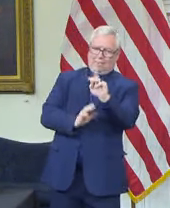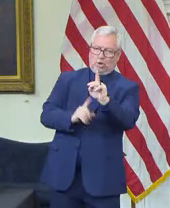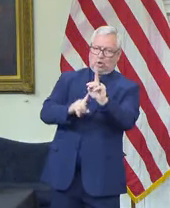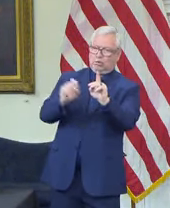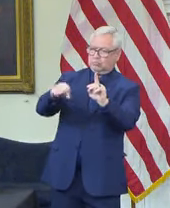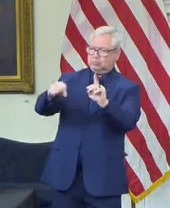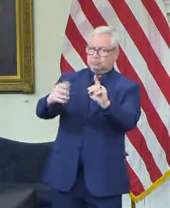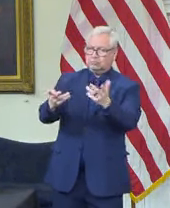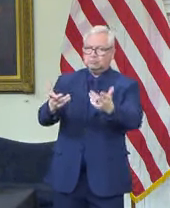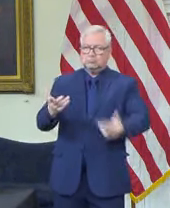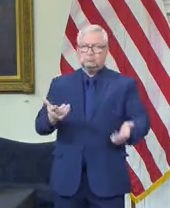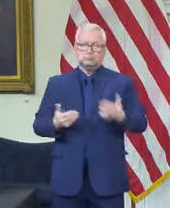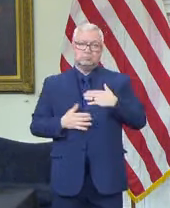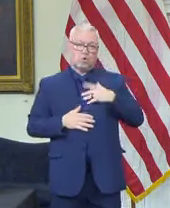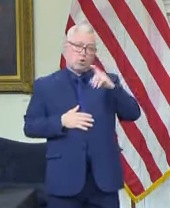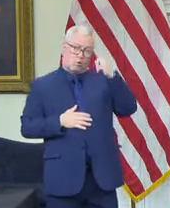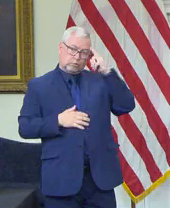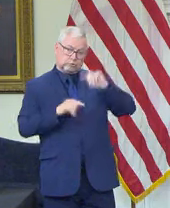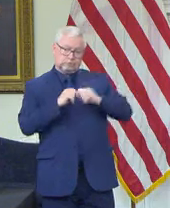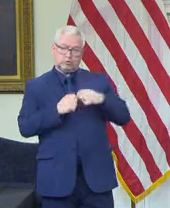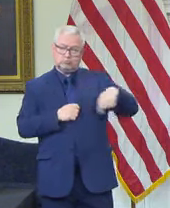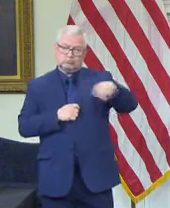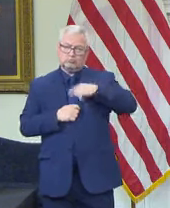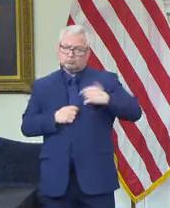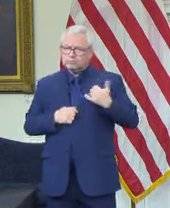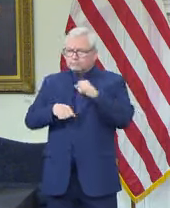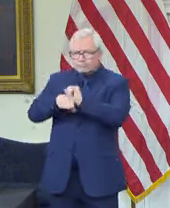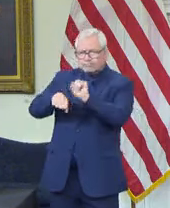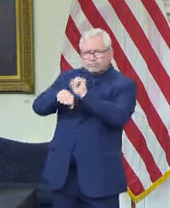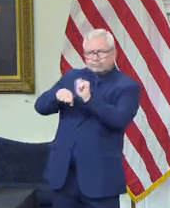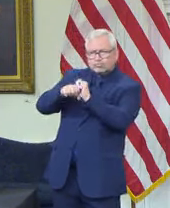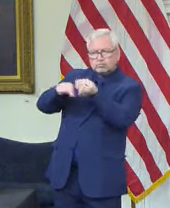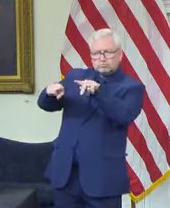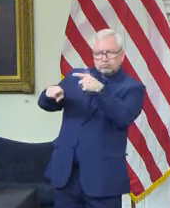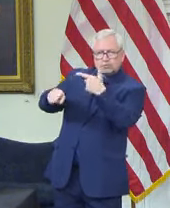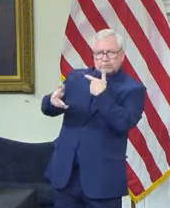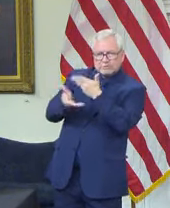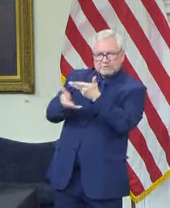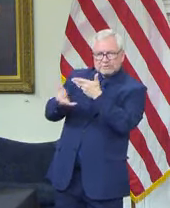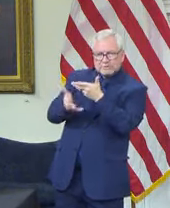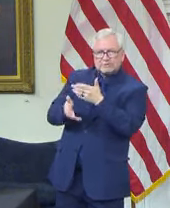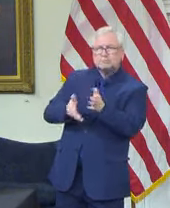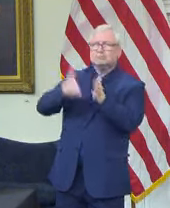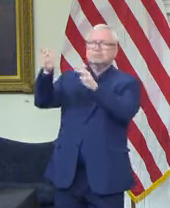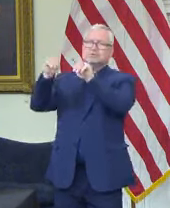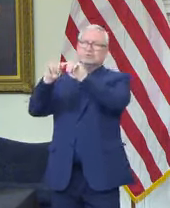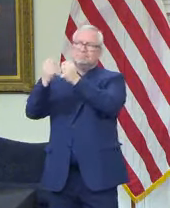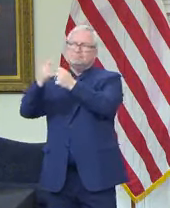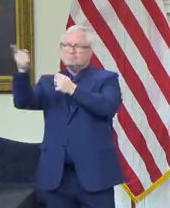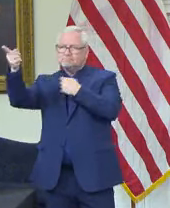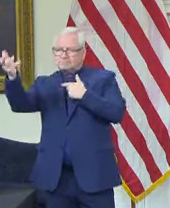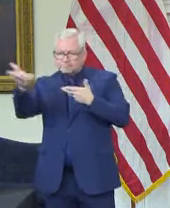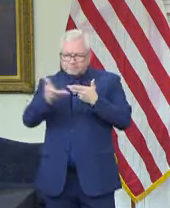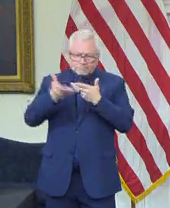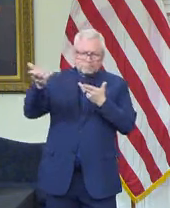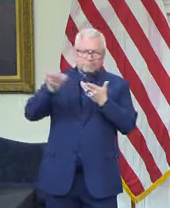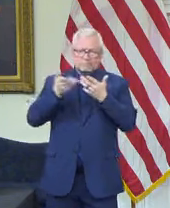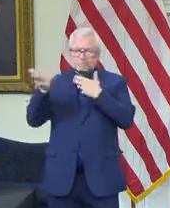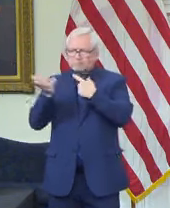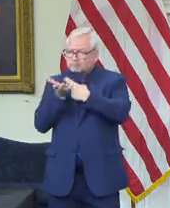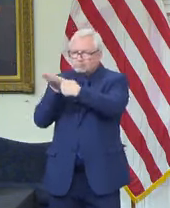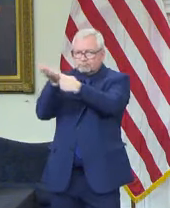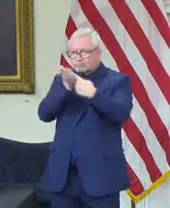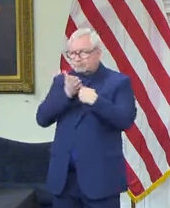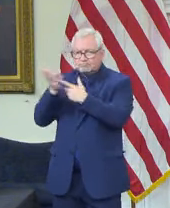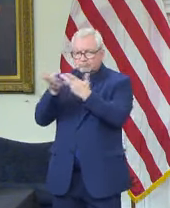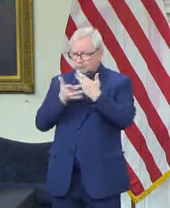together, Prince George's County, state officials working together with the representatives of the team. I've personally talked with